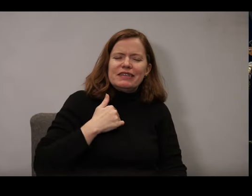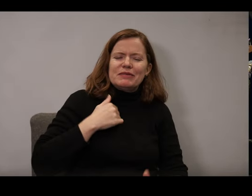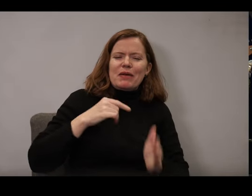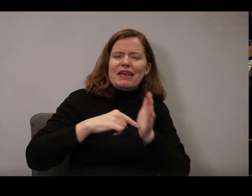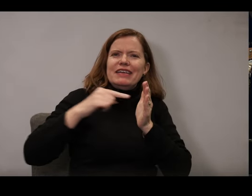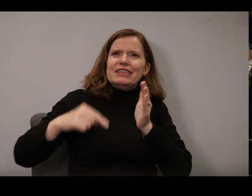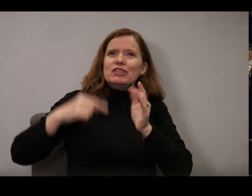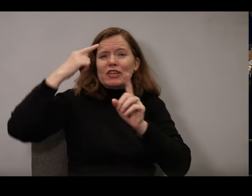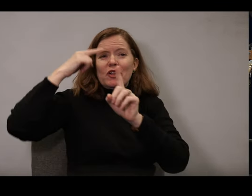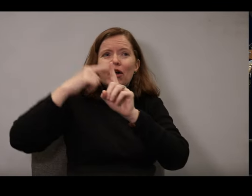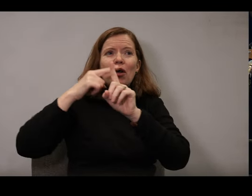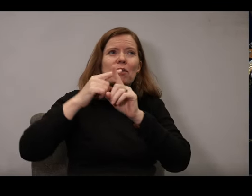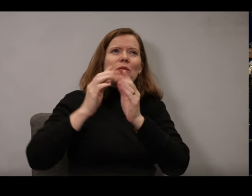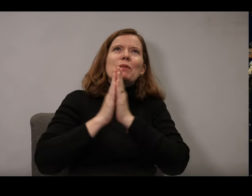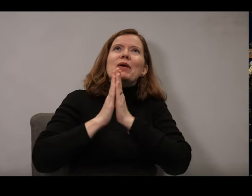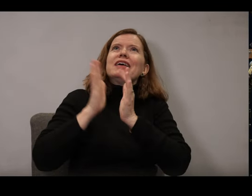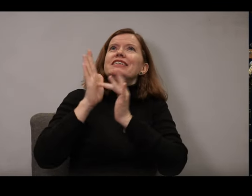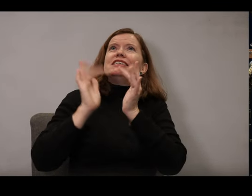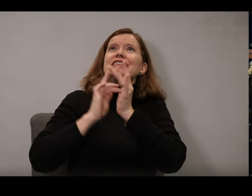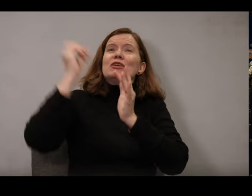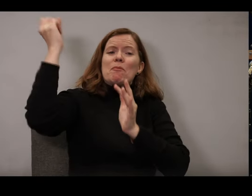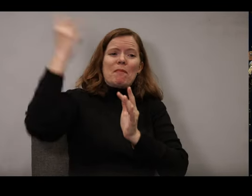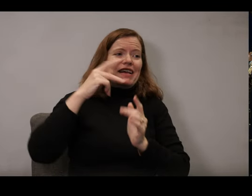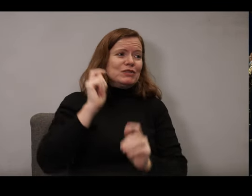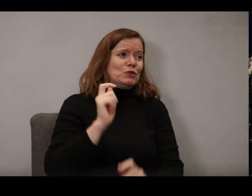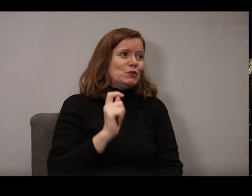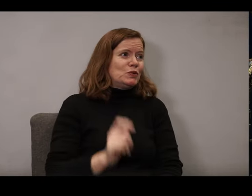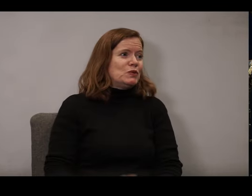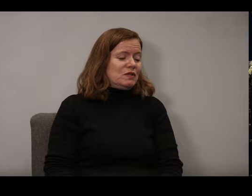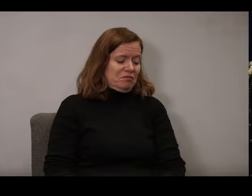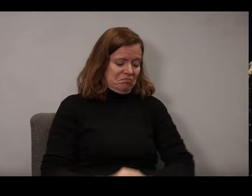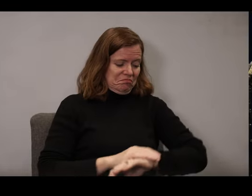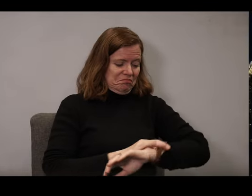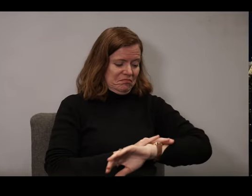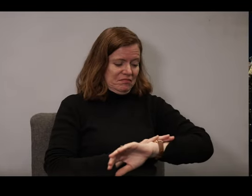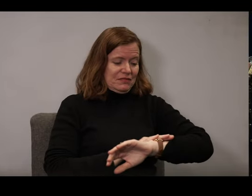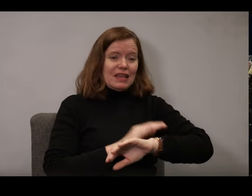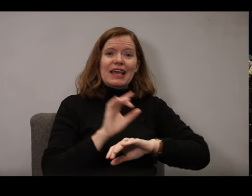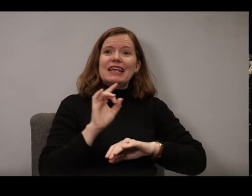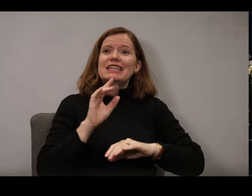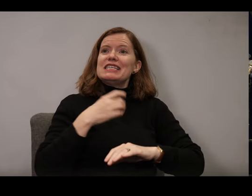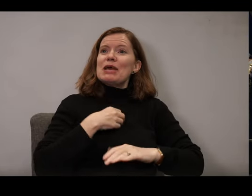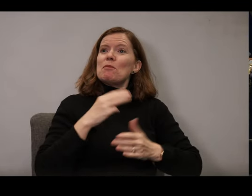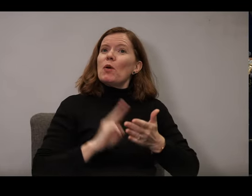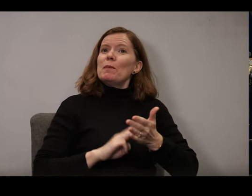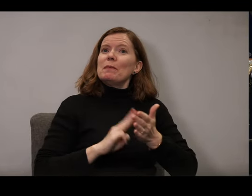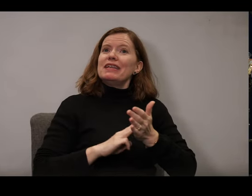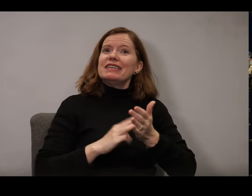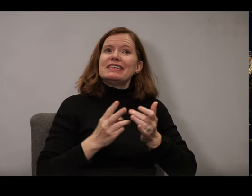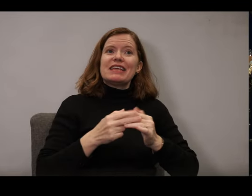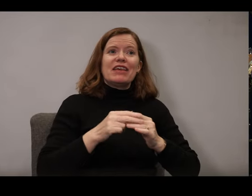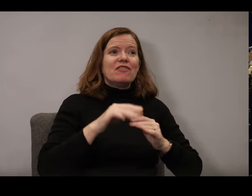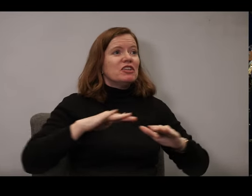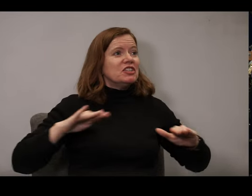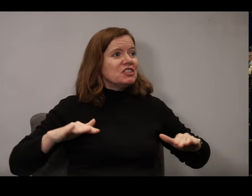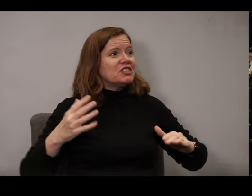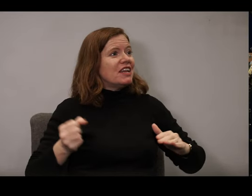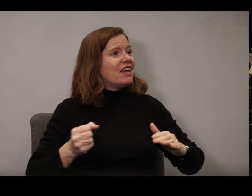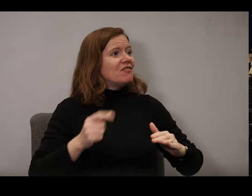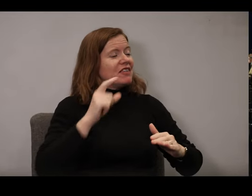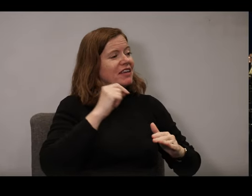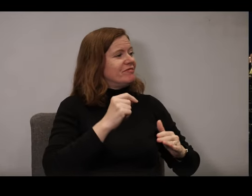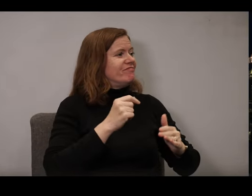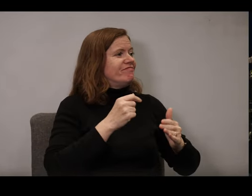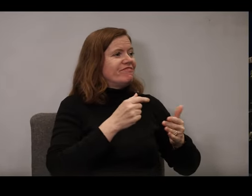Said, come Lord Jesus. We've got a bit of time. In fact, we've got 10 minutes. So those with kids, you can take a bit of time. I might